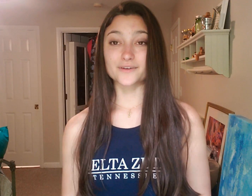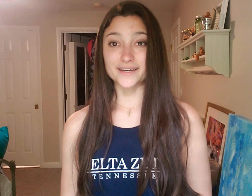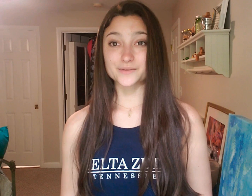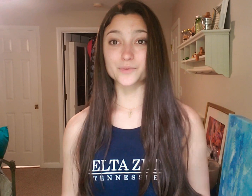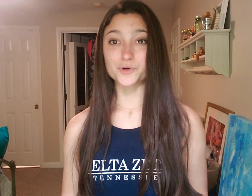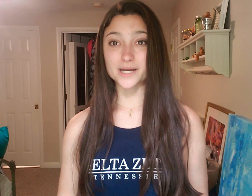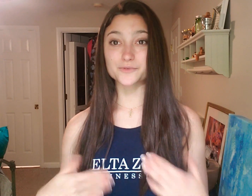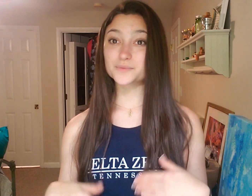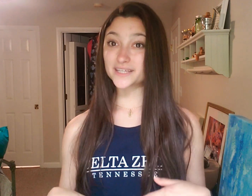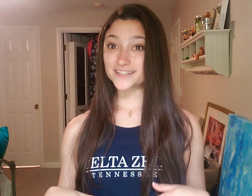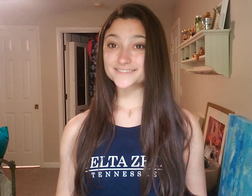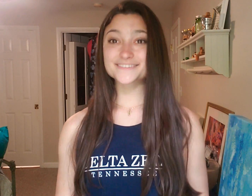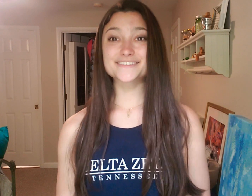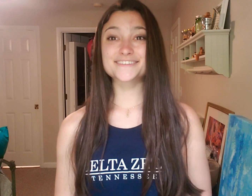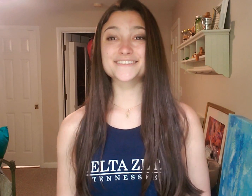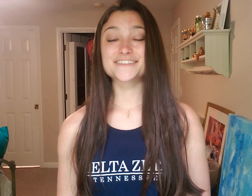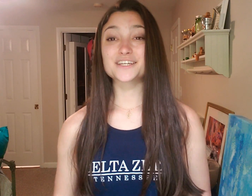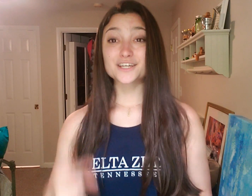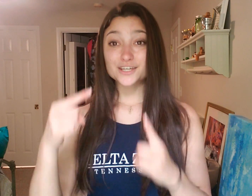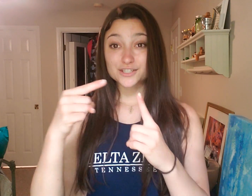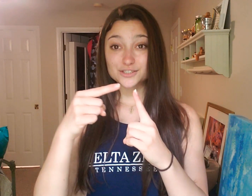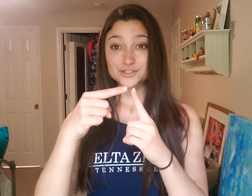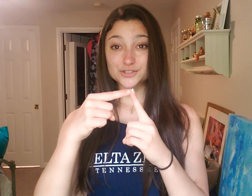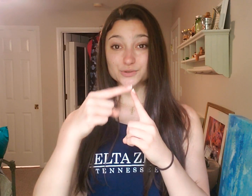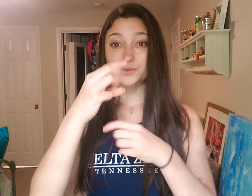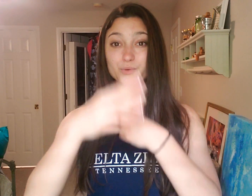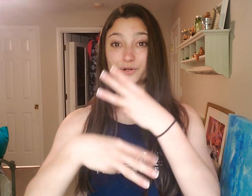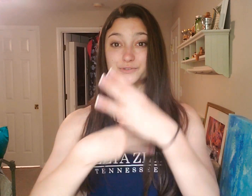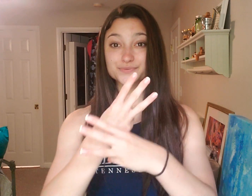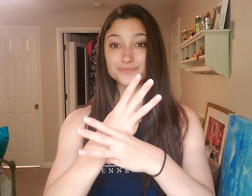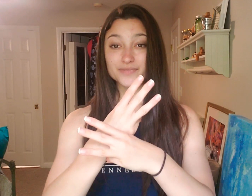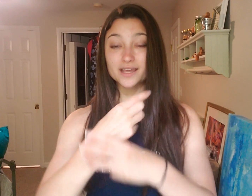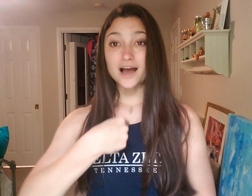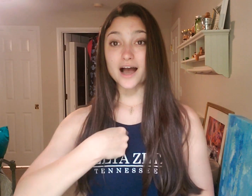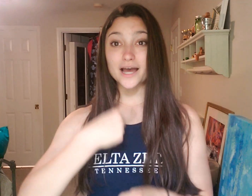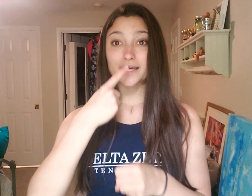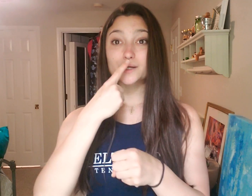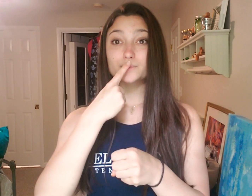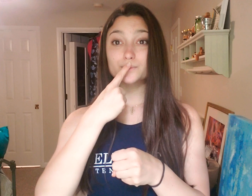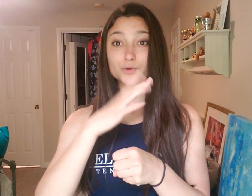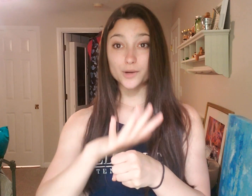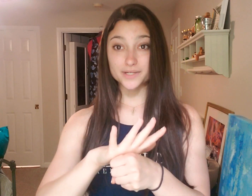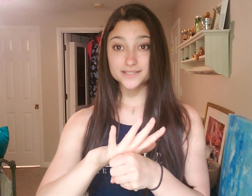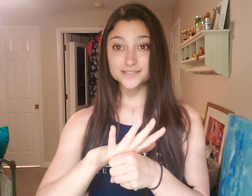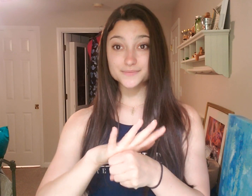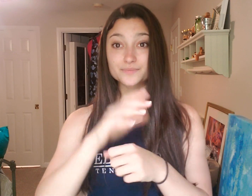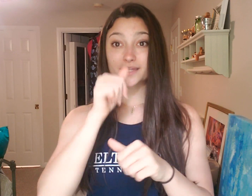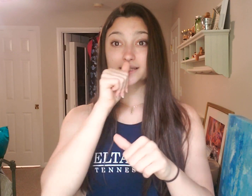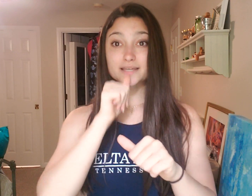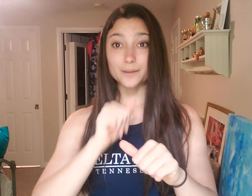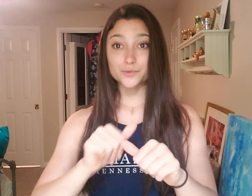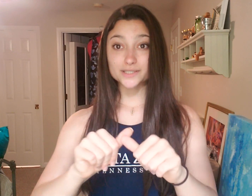Okay, one more time from the beginning. To the world, I promise